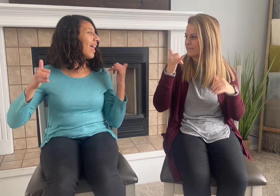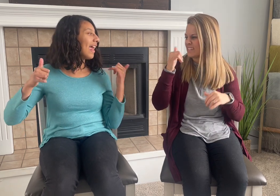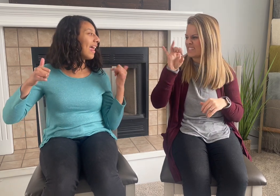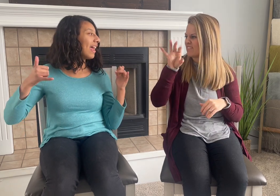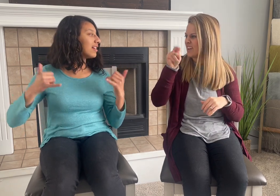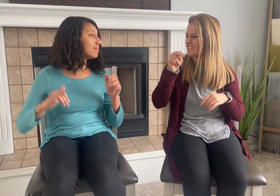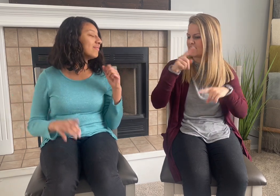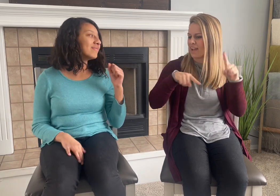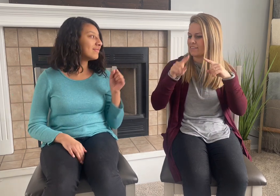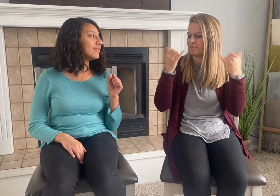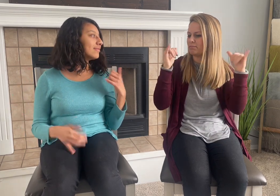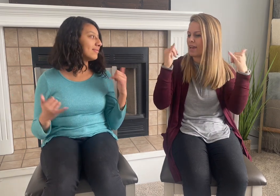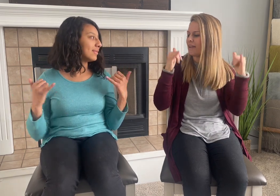That's a fun sign. Play.